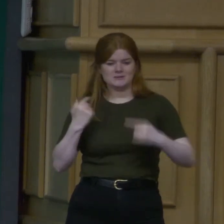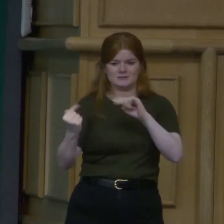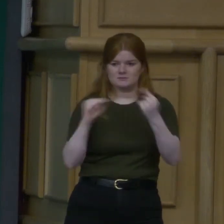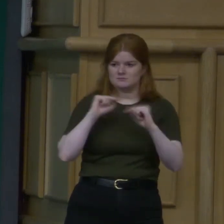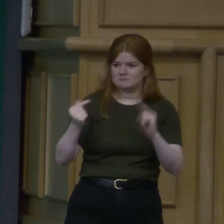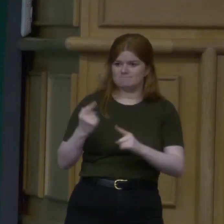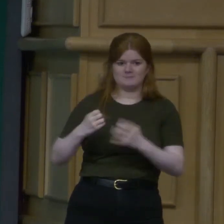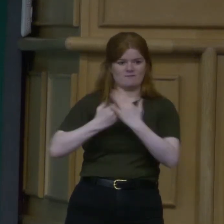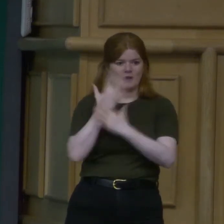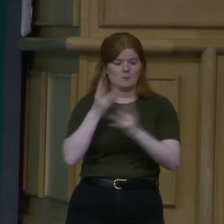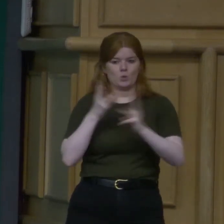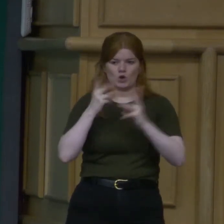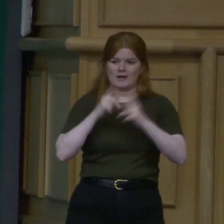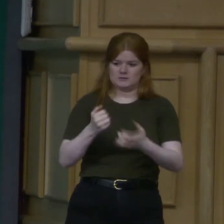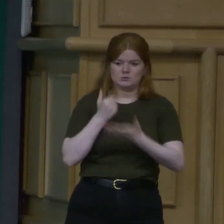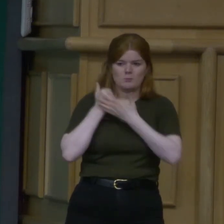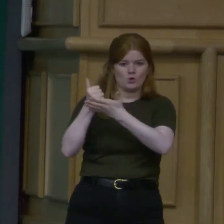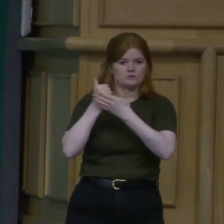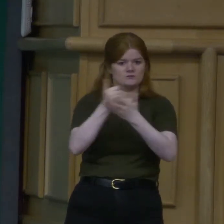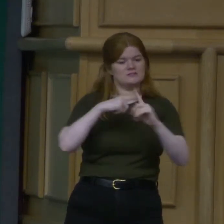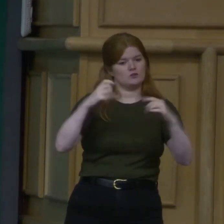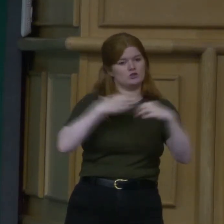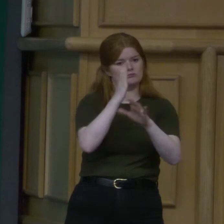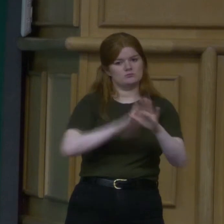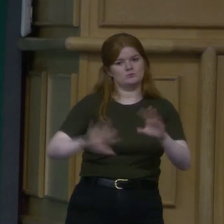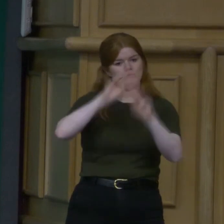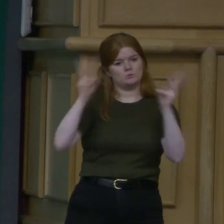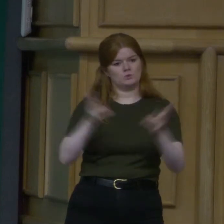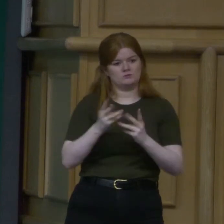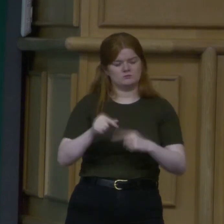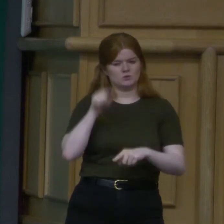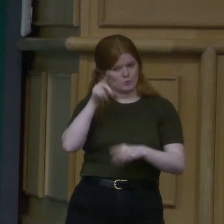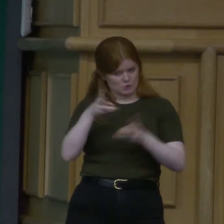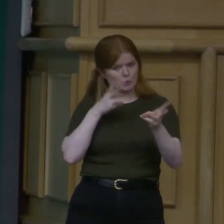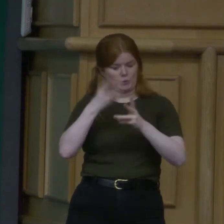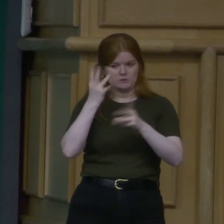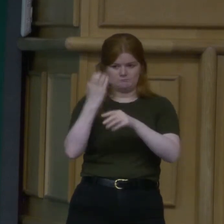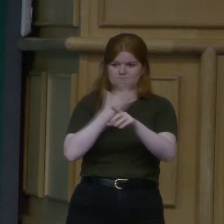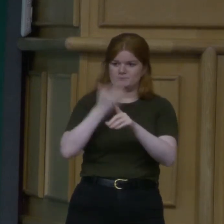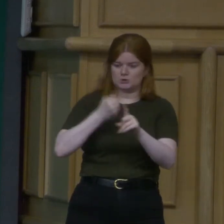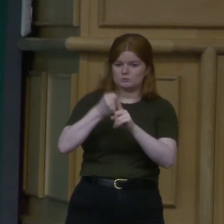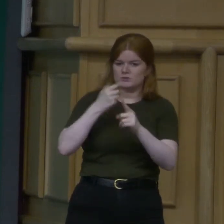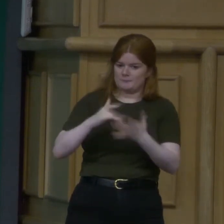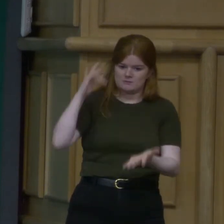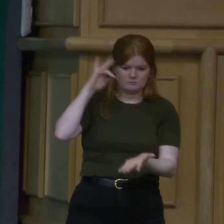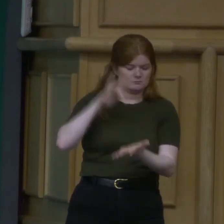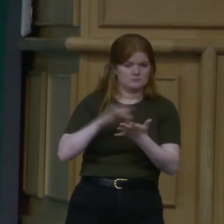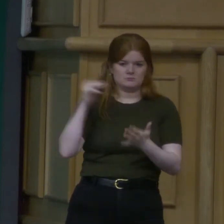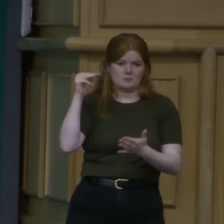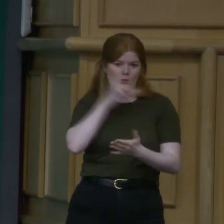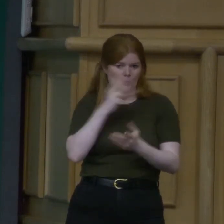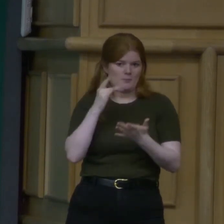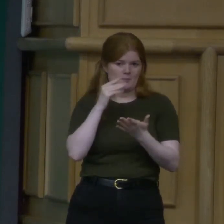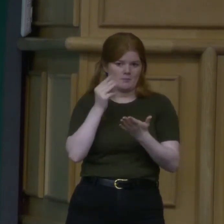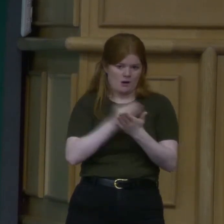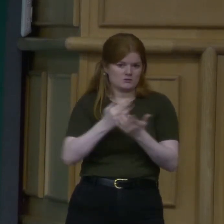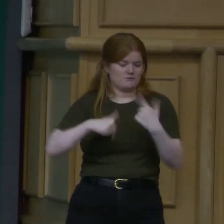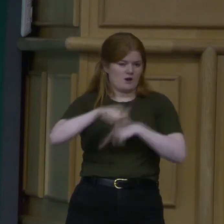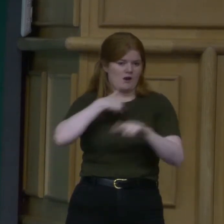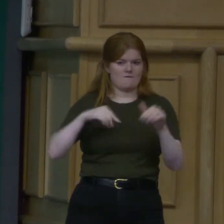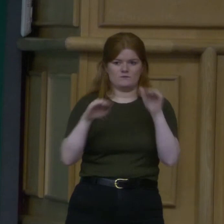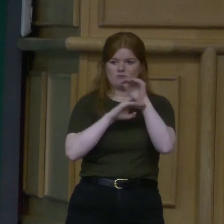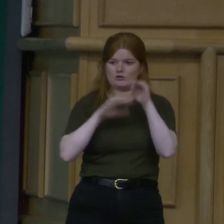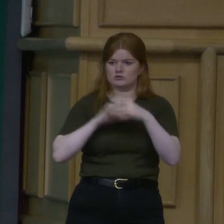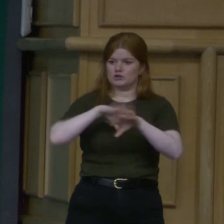support and solidarity to countries across the globe. That work will continue to be a fundamental, central part of our